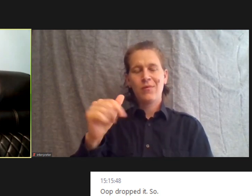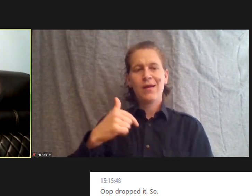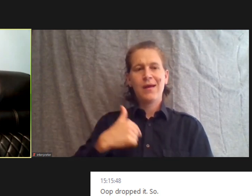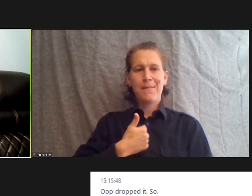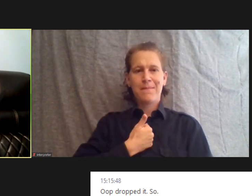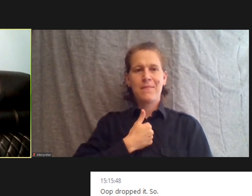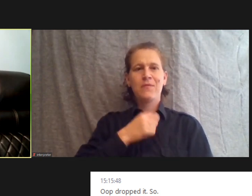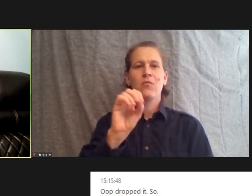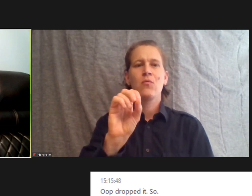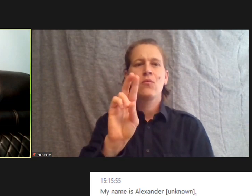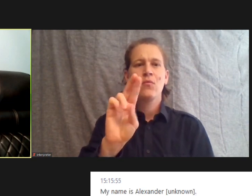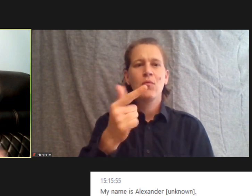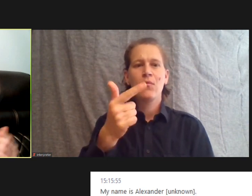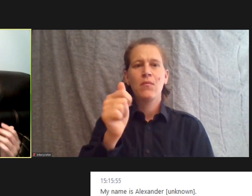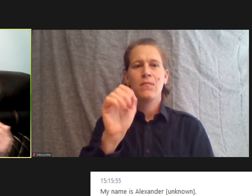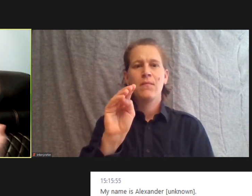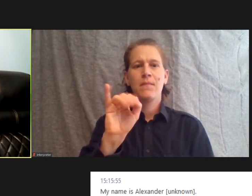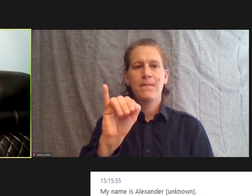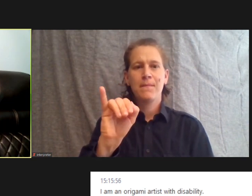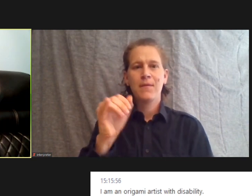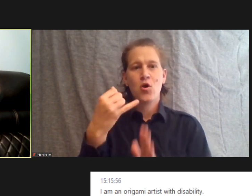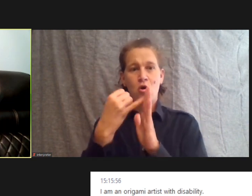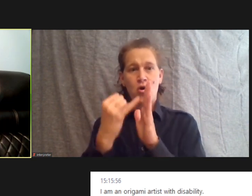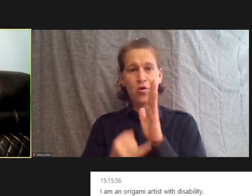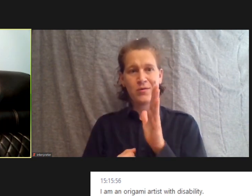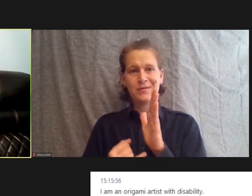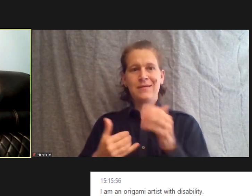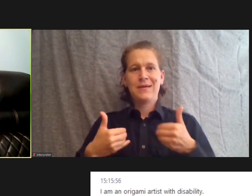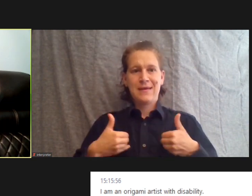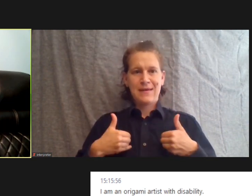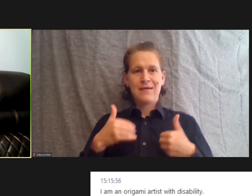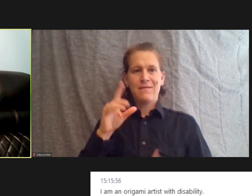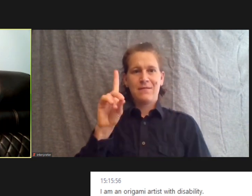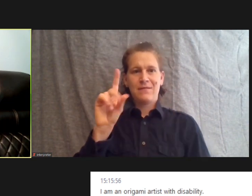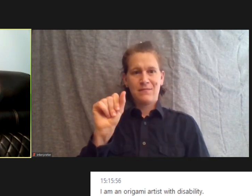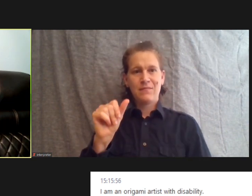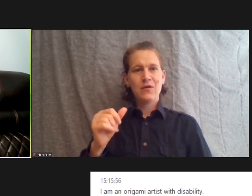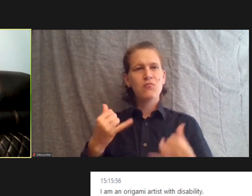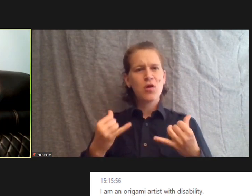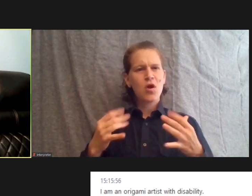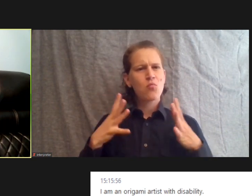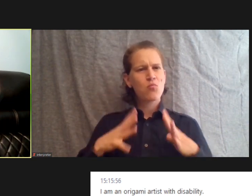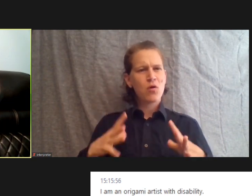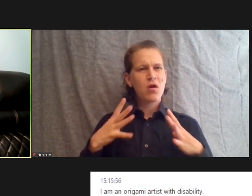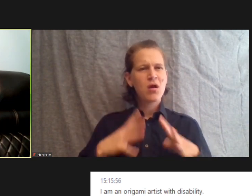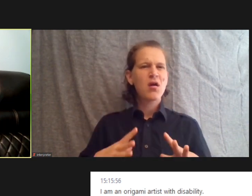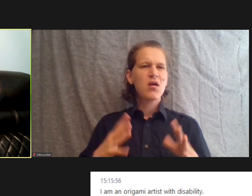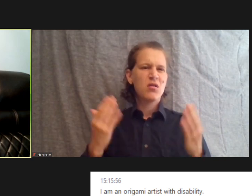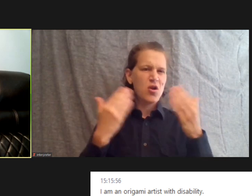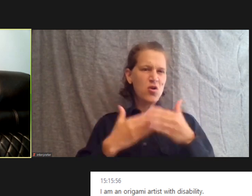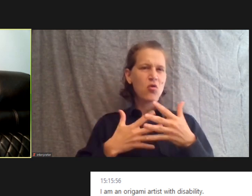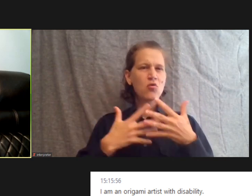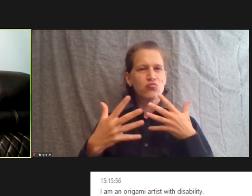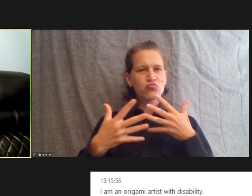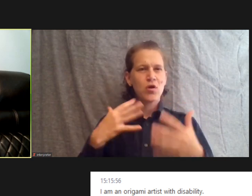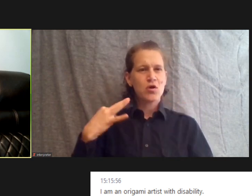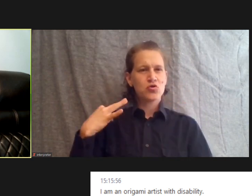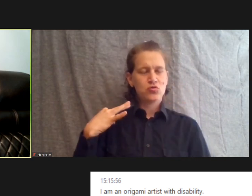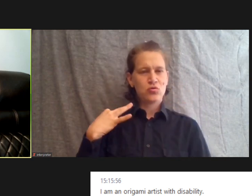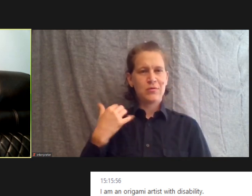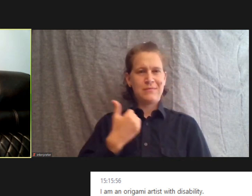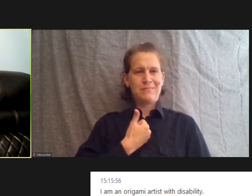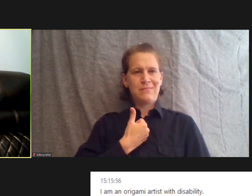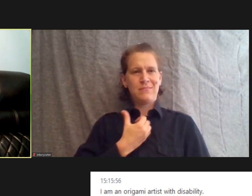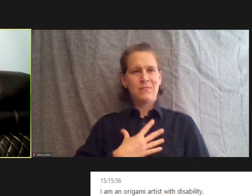disability. Right now I am wearing a kind of dark gray shirt. I'm a white male in